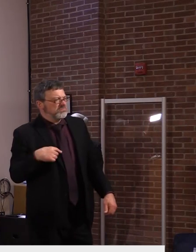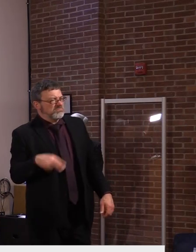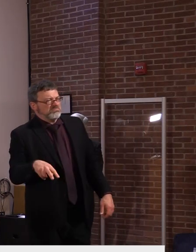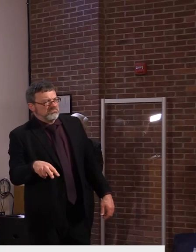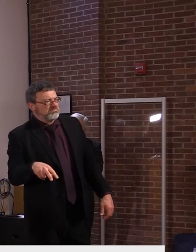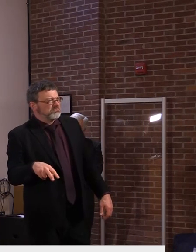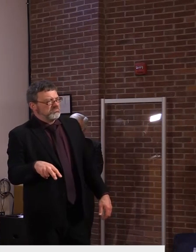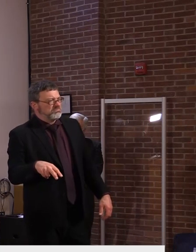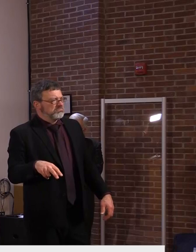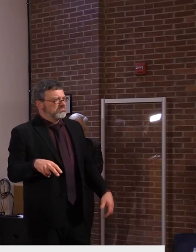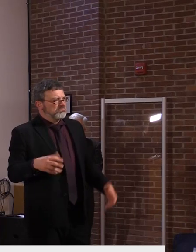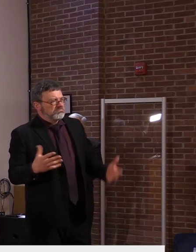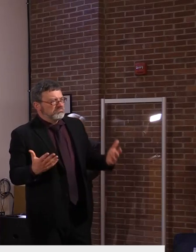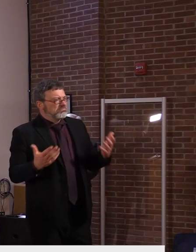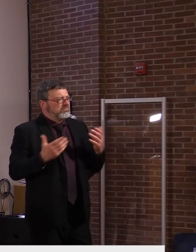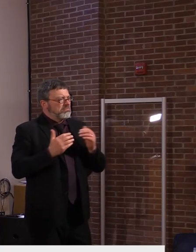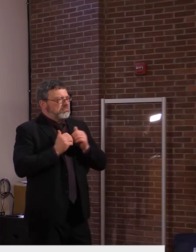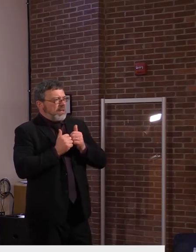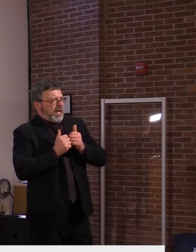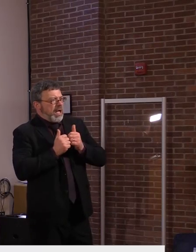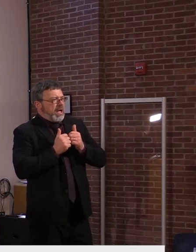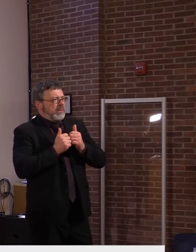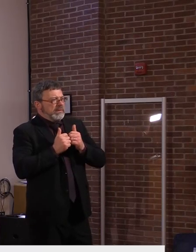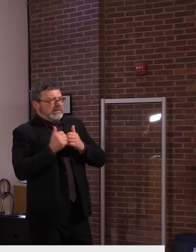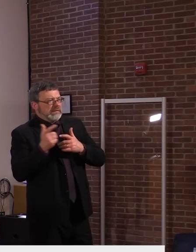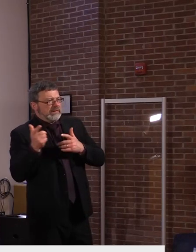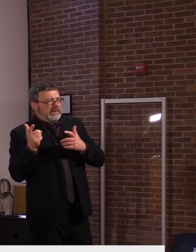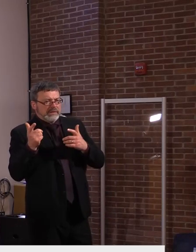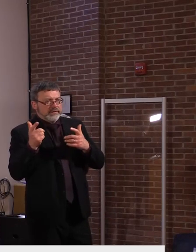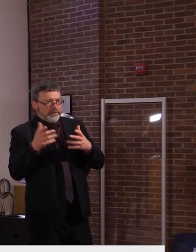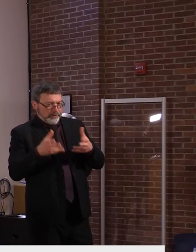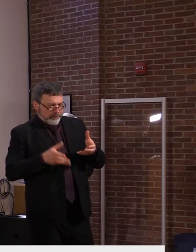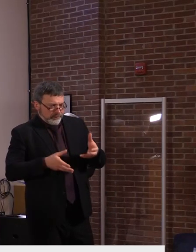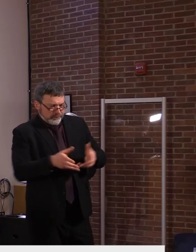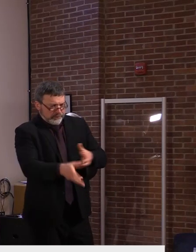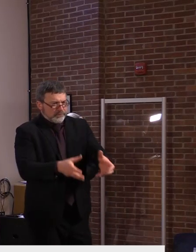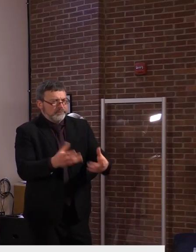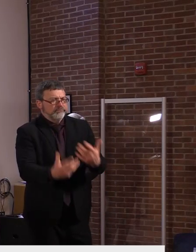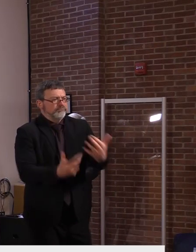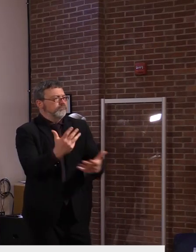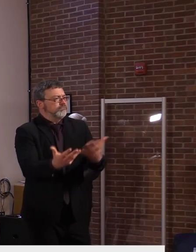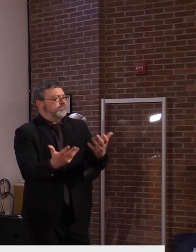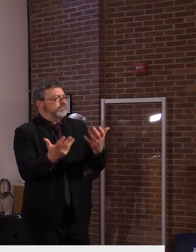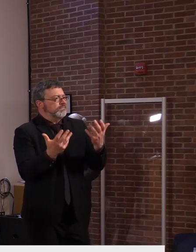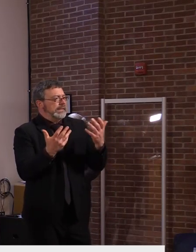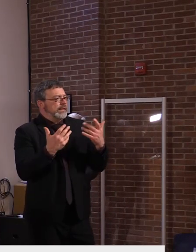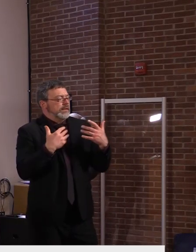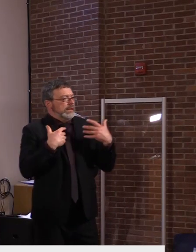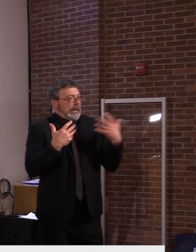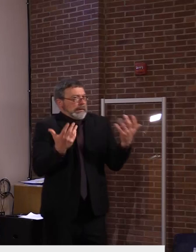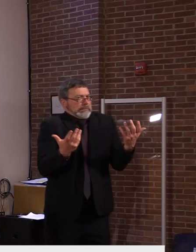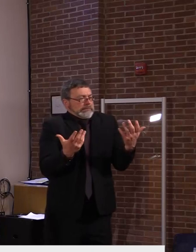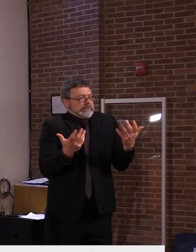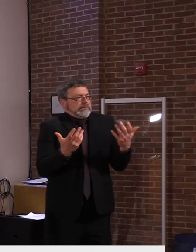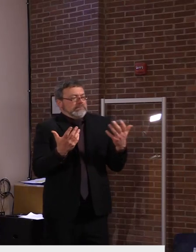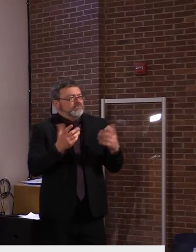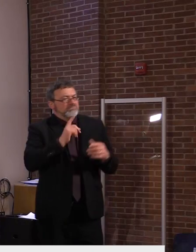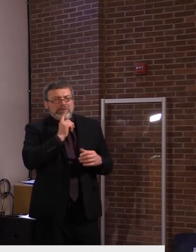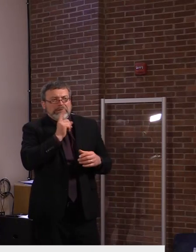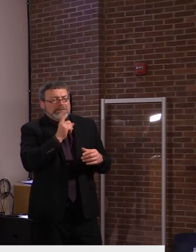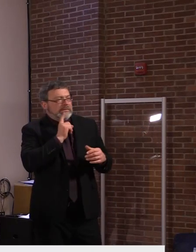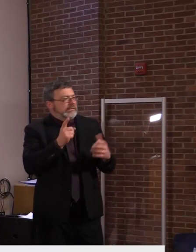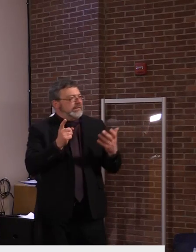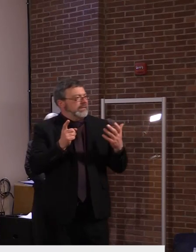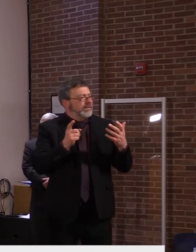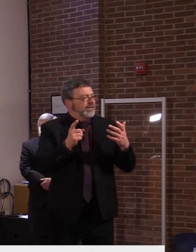how much wood is left to fuel this fire. And the answer was higher than I